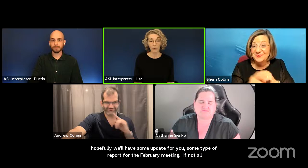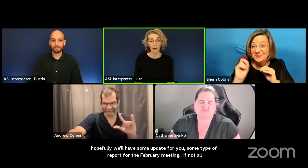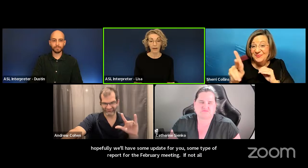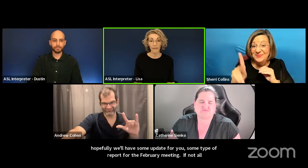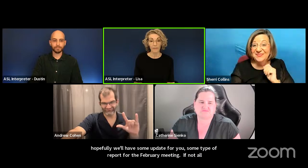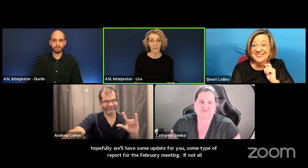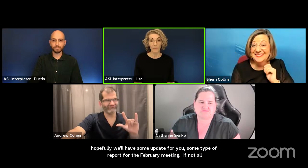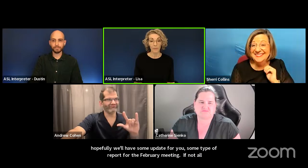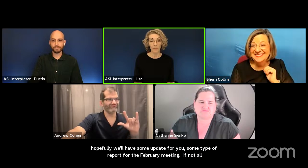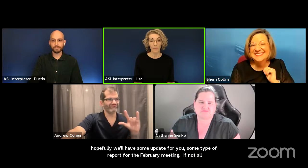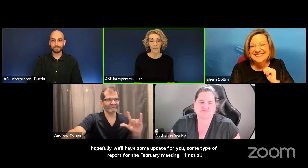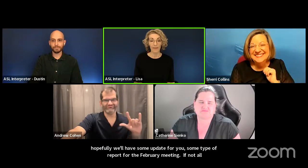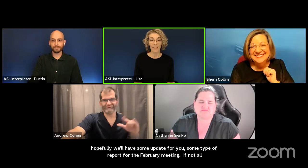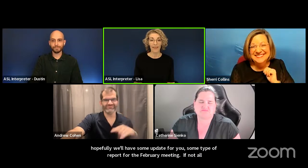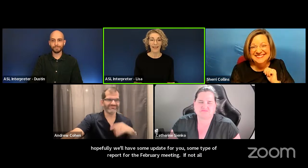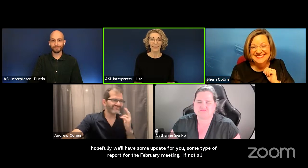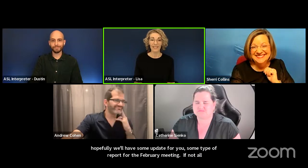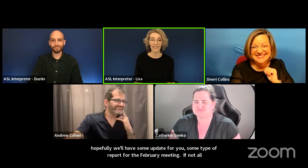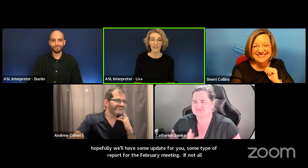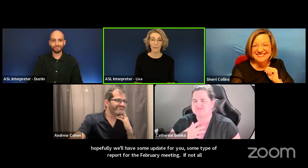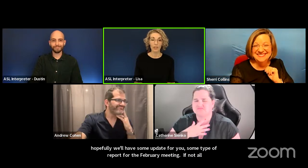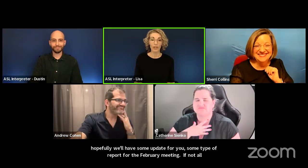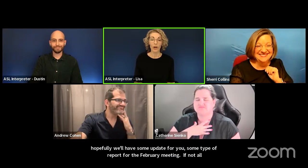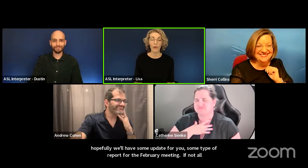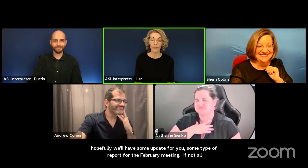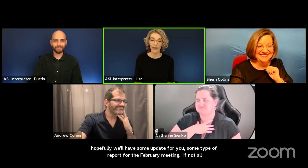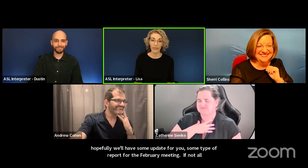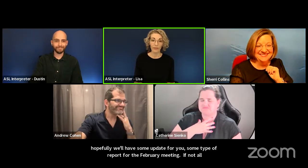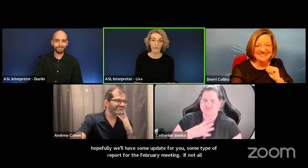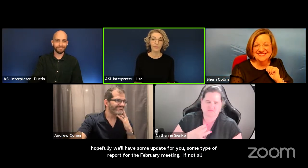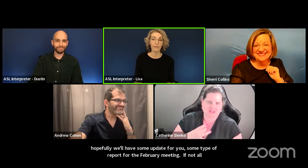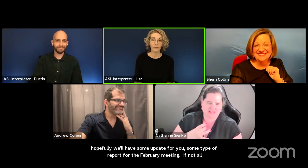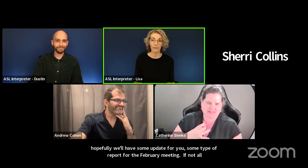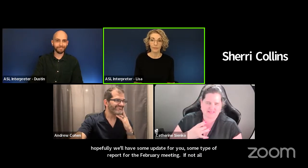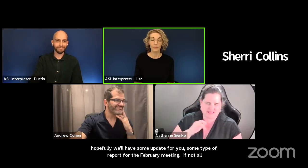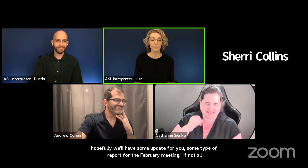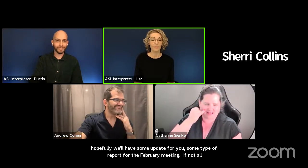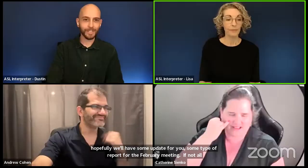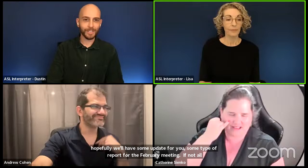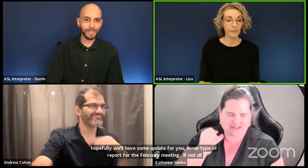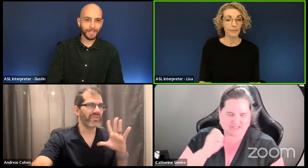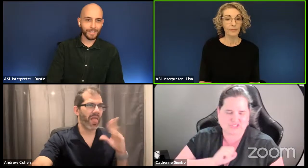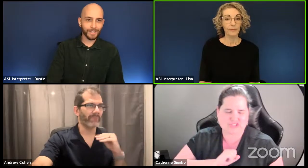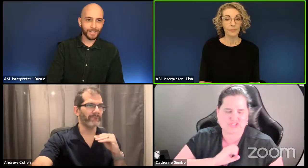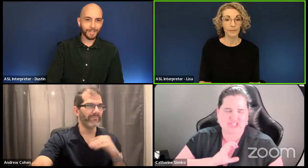in February. And this is Commissioner Cohen. Thank you.